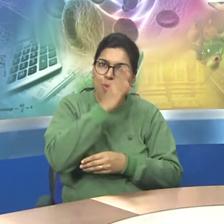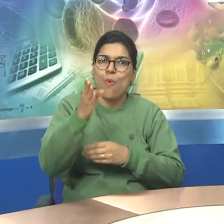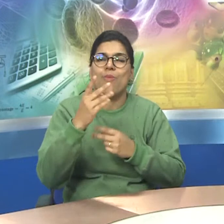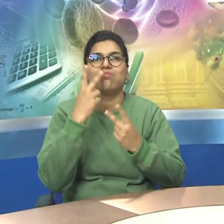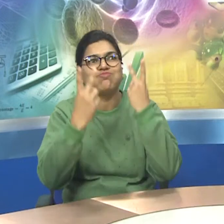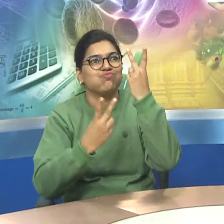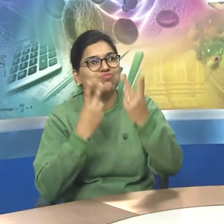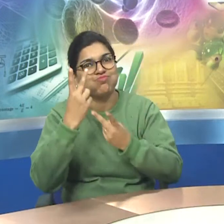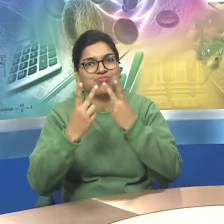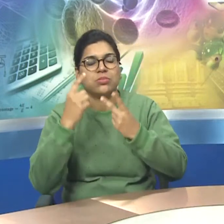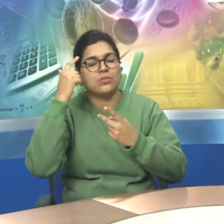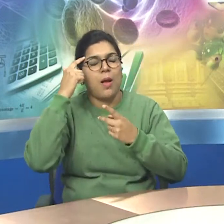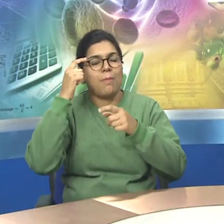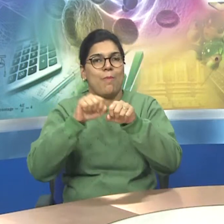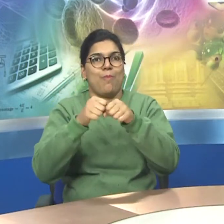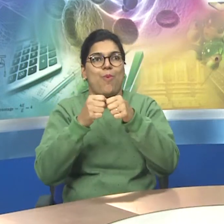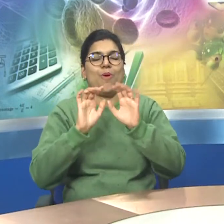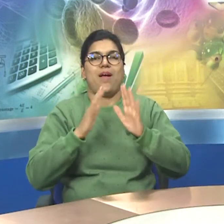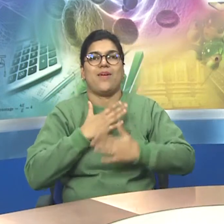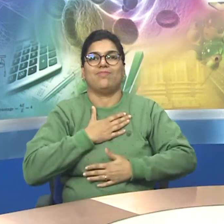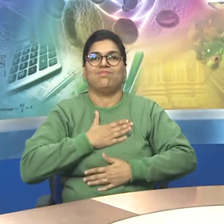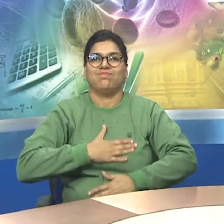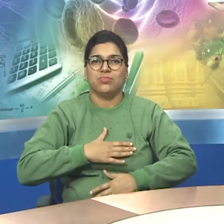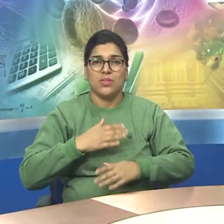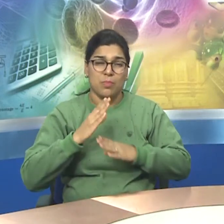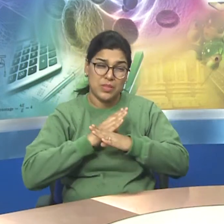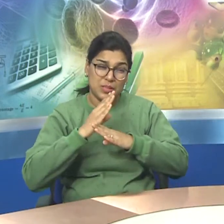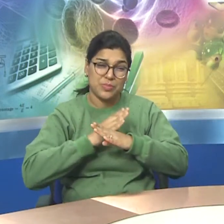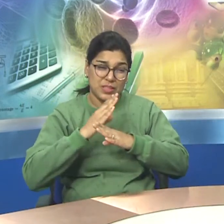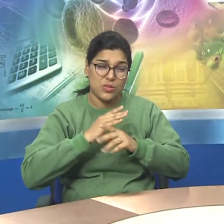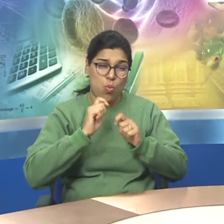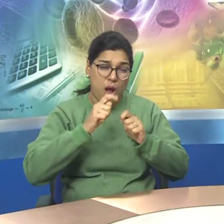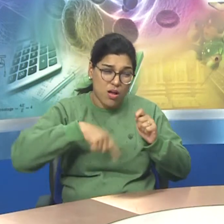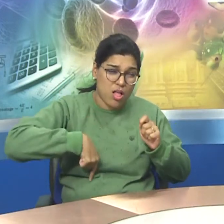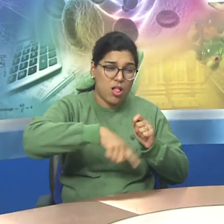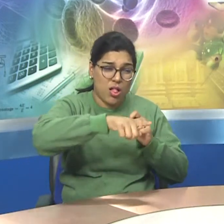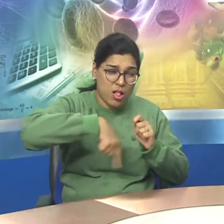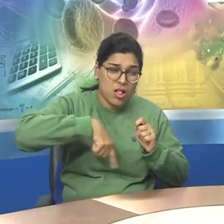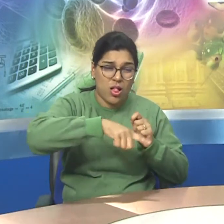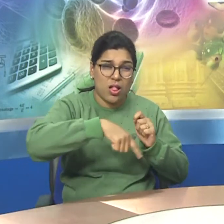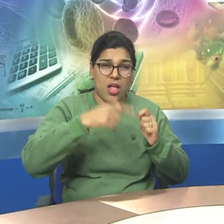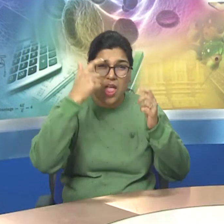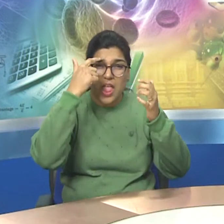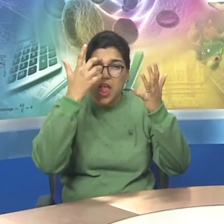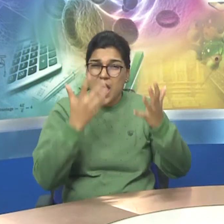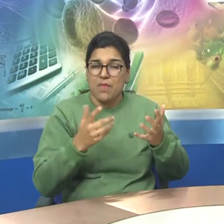cultural place where you can release your stress.